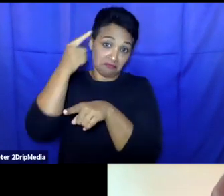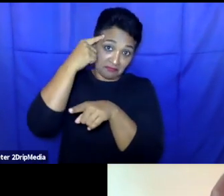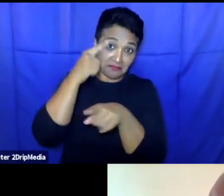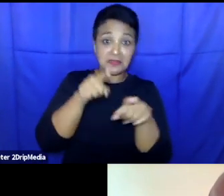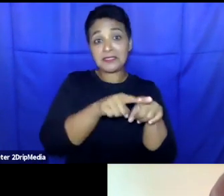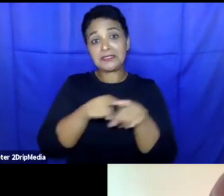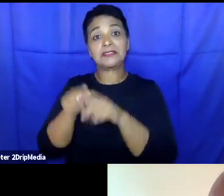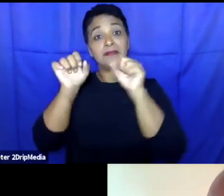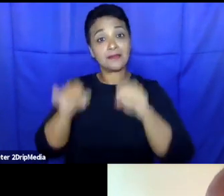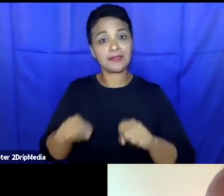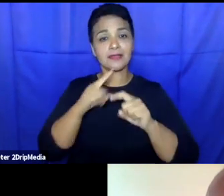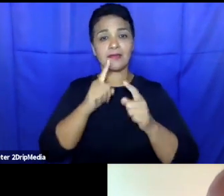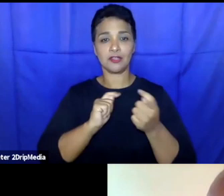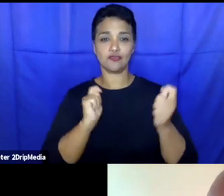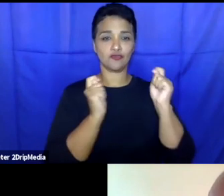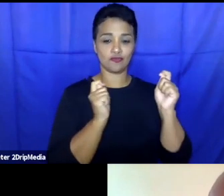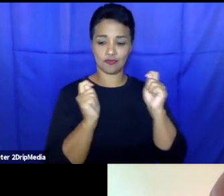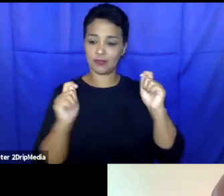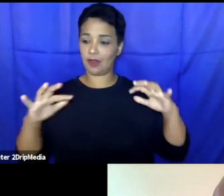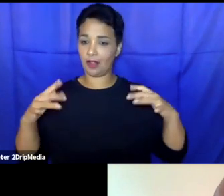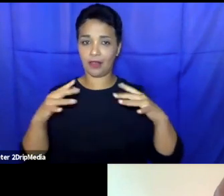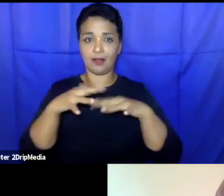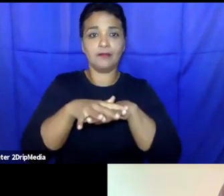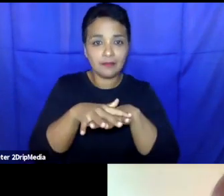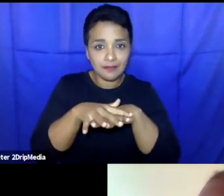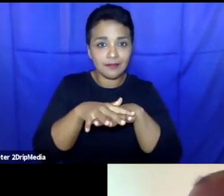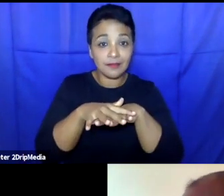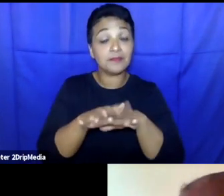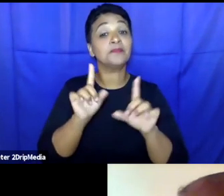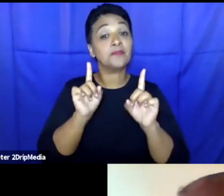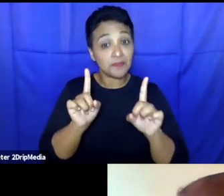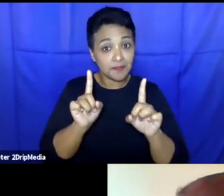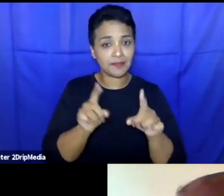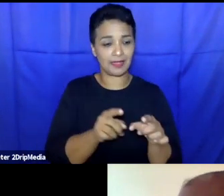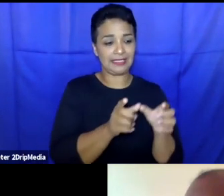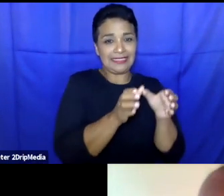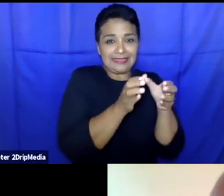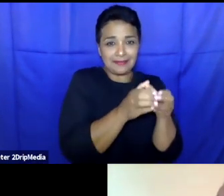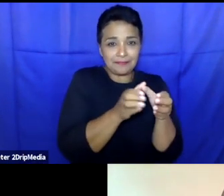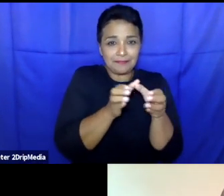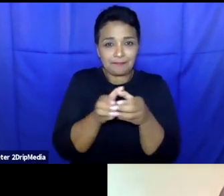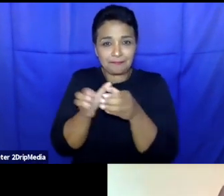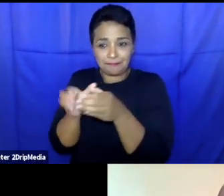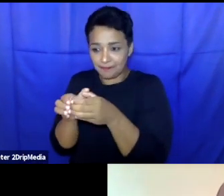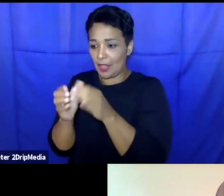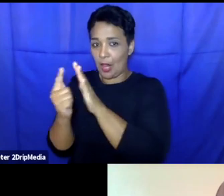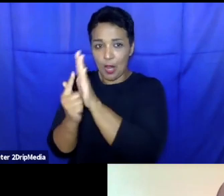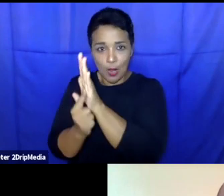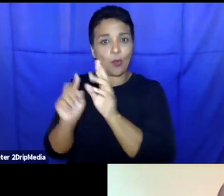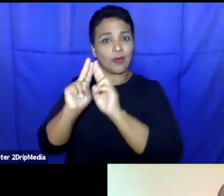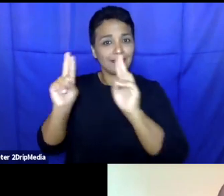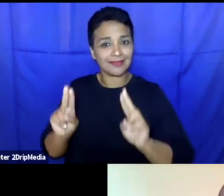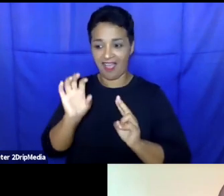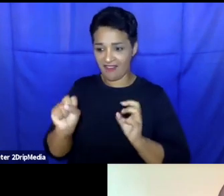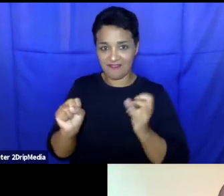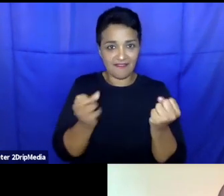just transfer them into another. The very nature of those different subdisciplines of international law means that